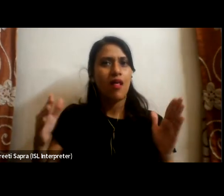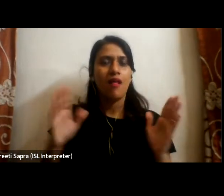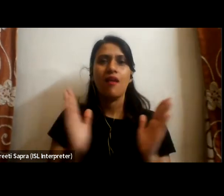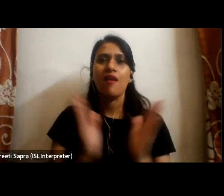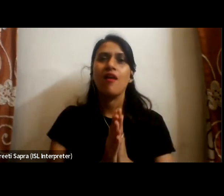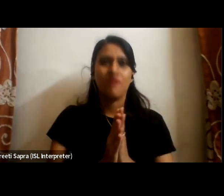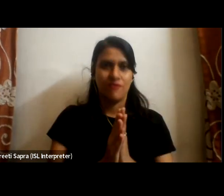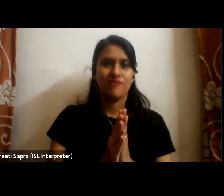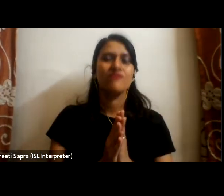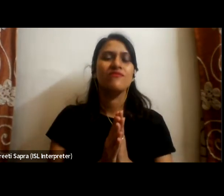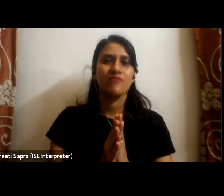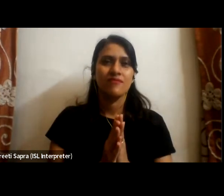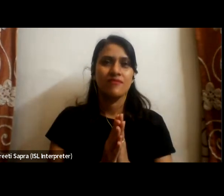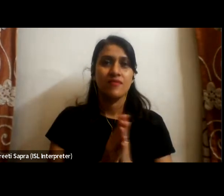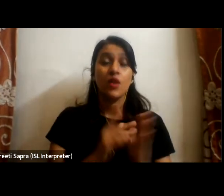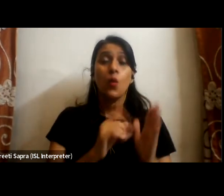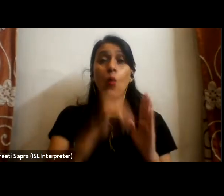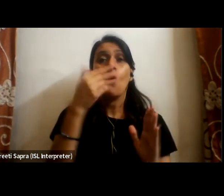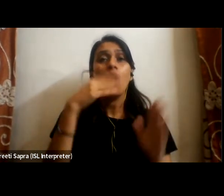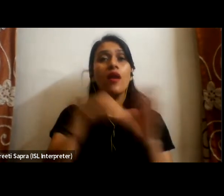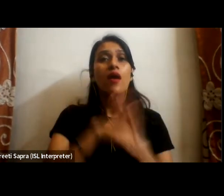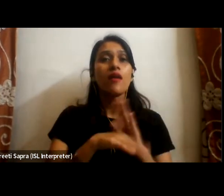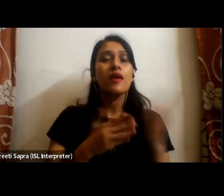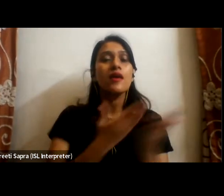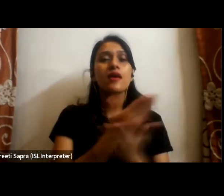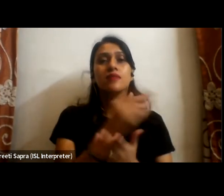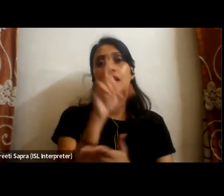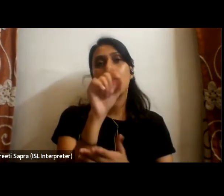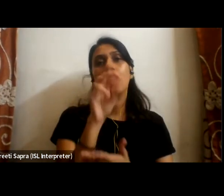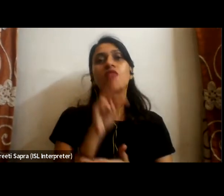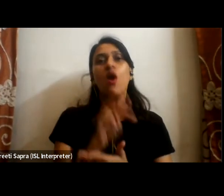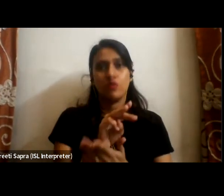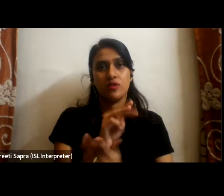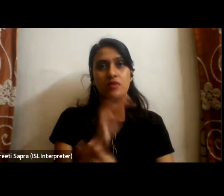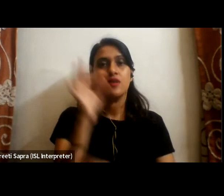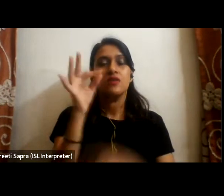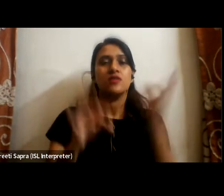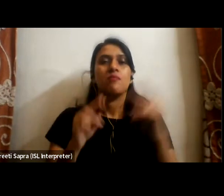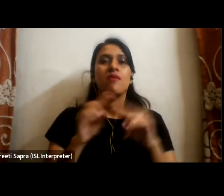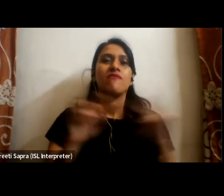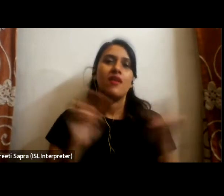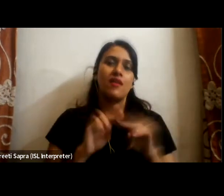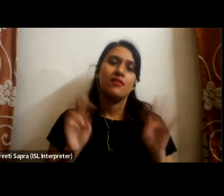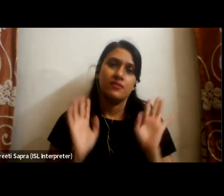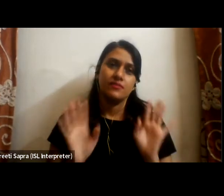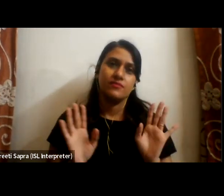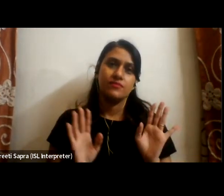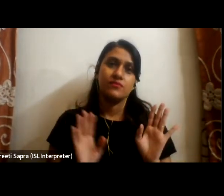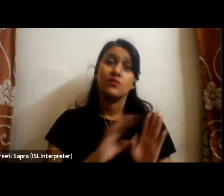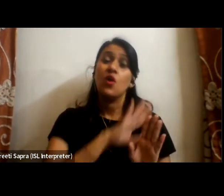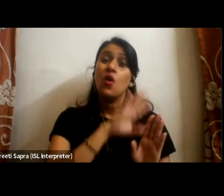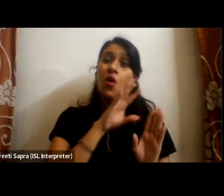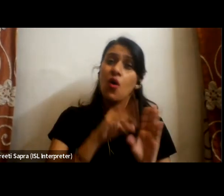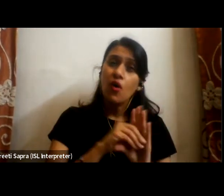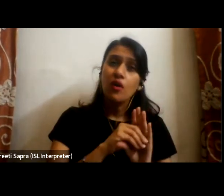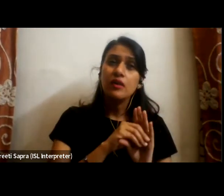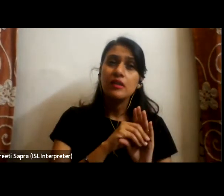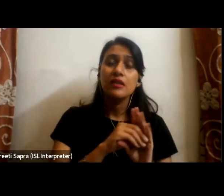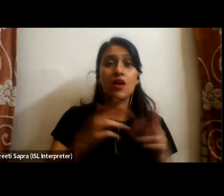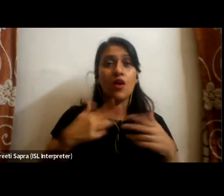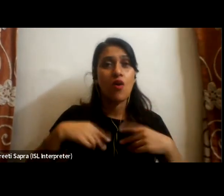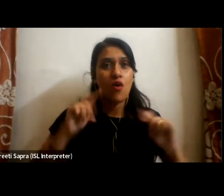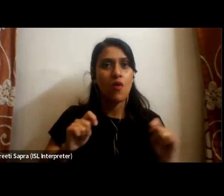is publishing around 1,000 odd judgments. And all this with the highest strength of the court